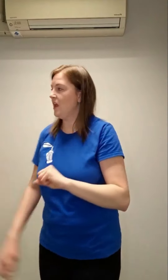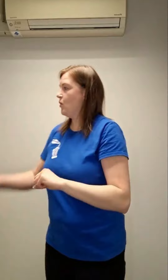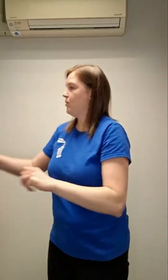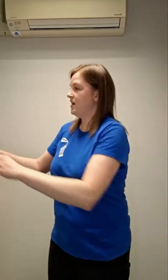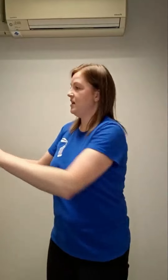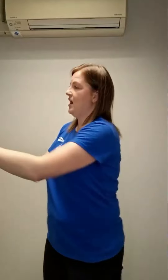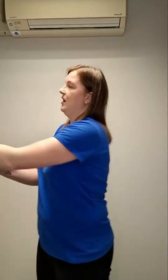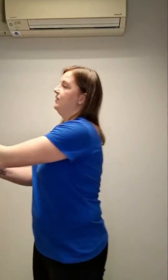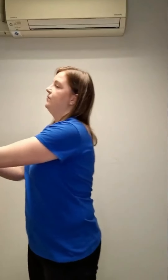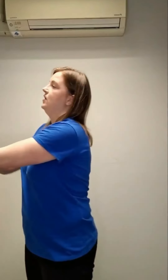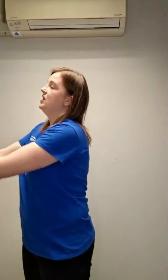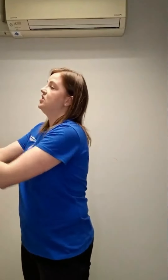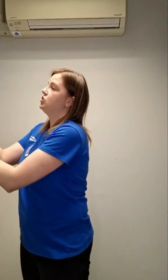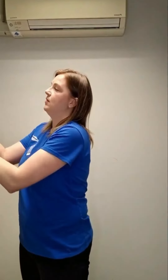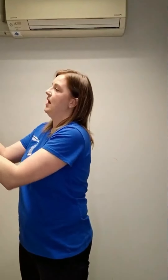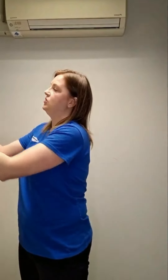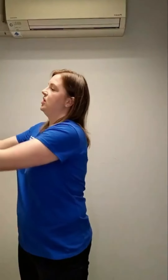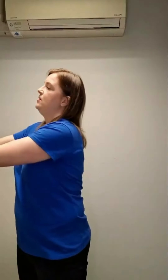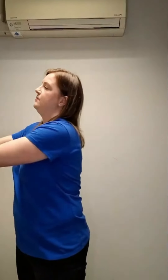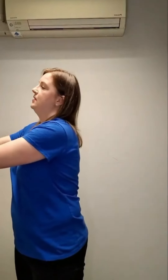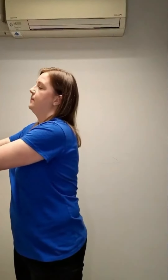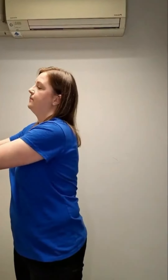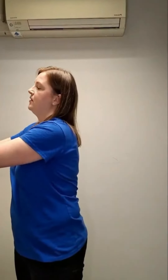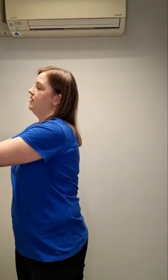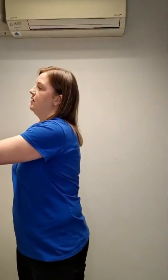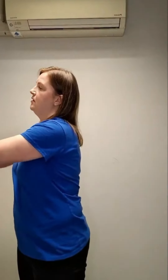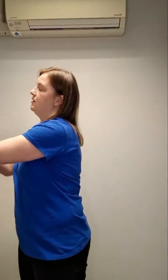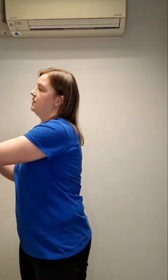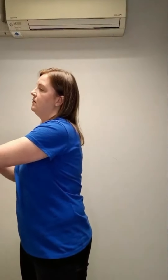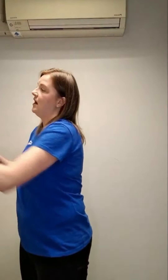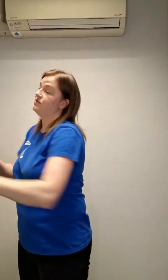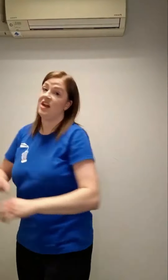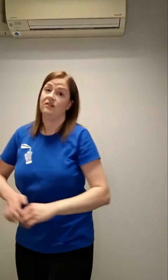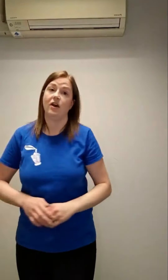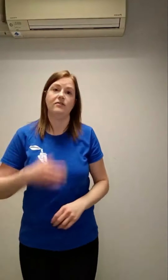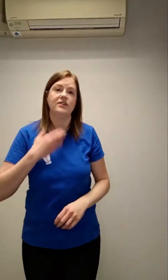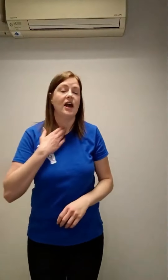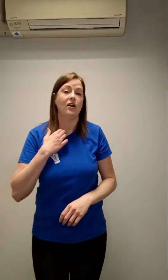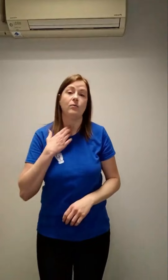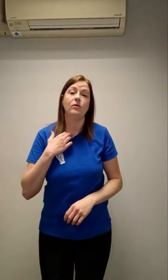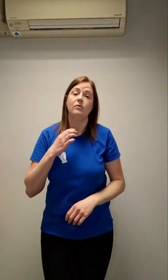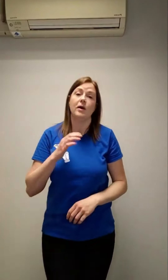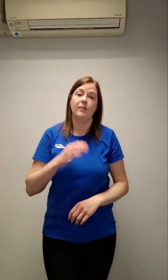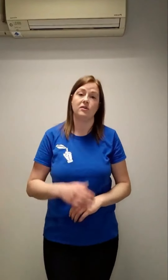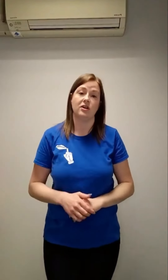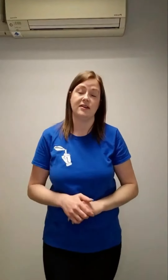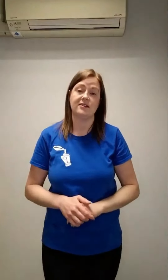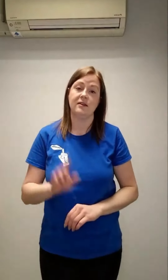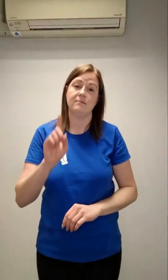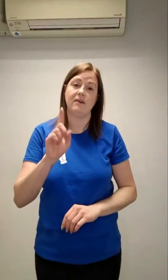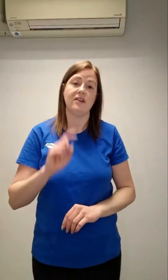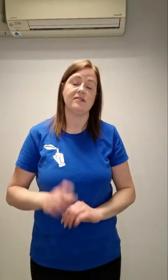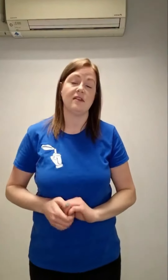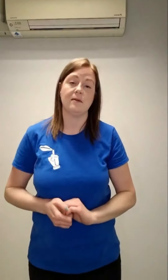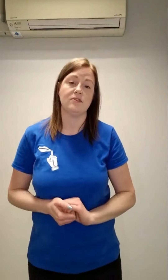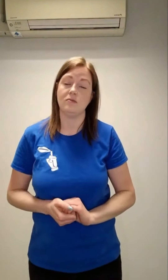We then have additional hand shapes. We have 10 of those, and I will apologise. My fingers and thumbs do not